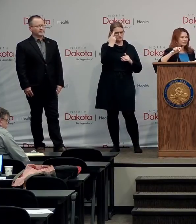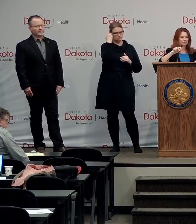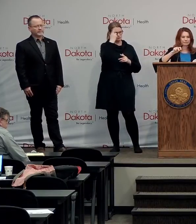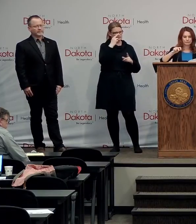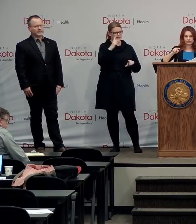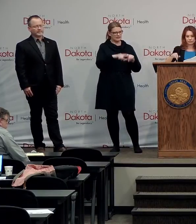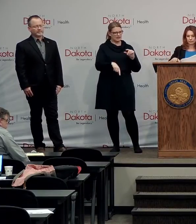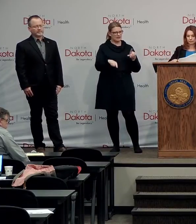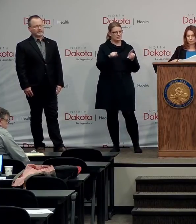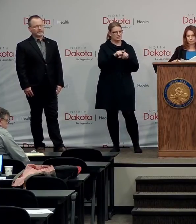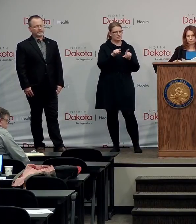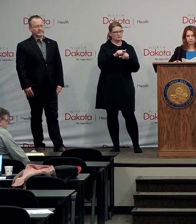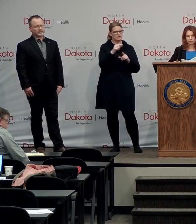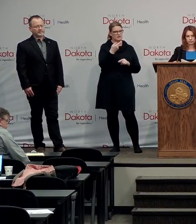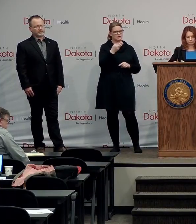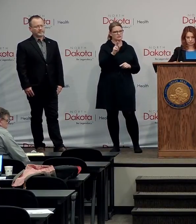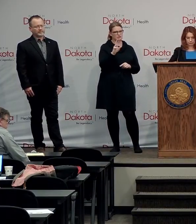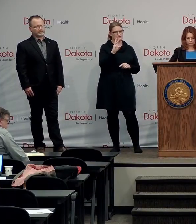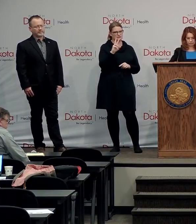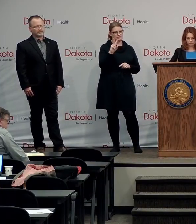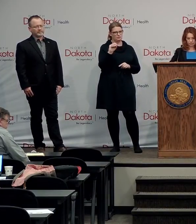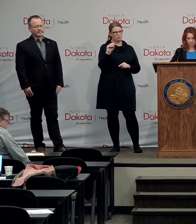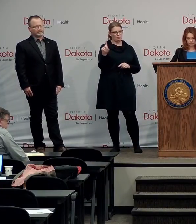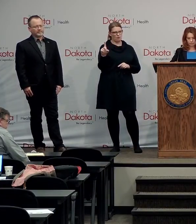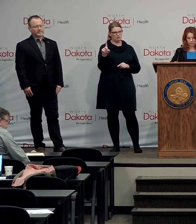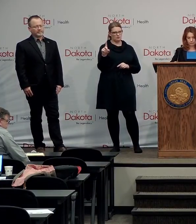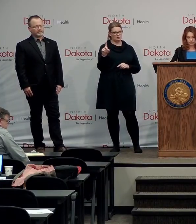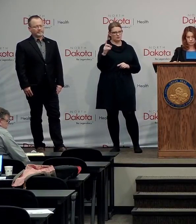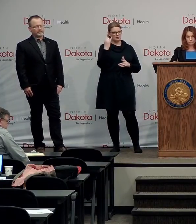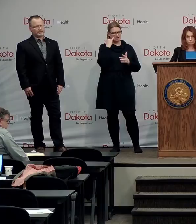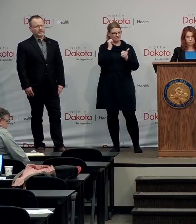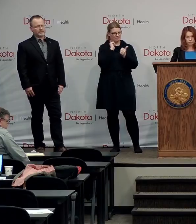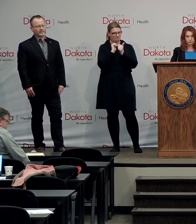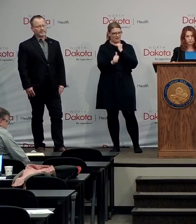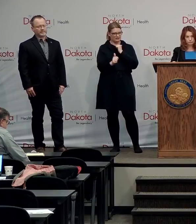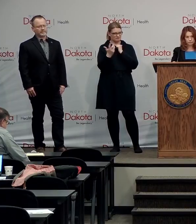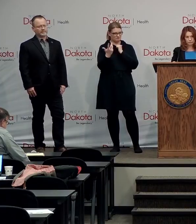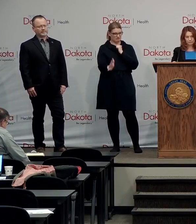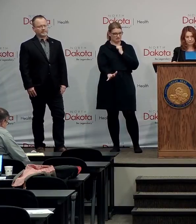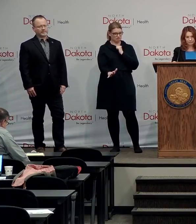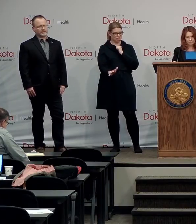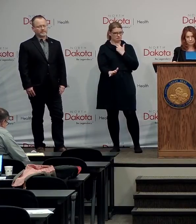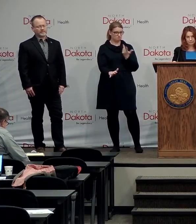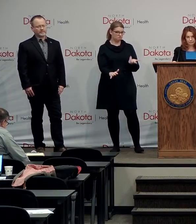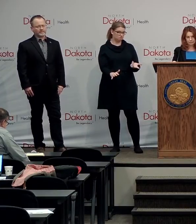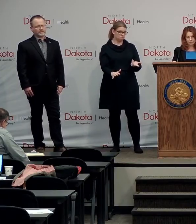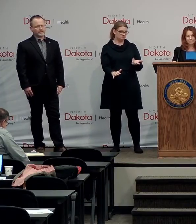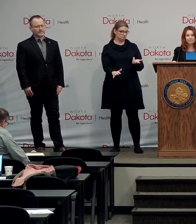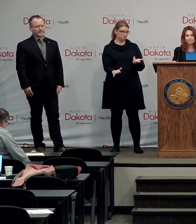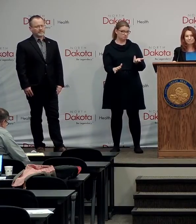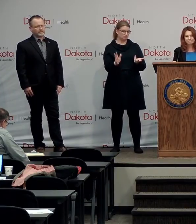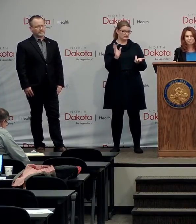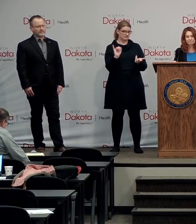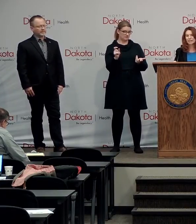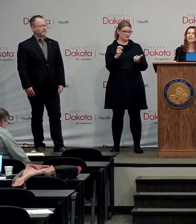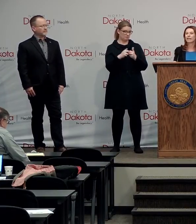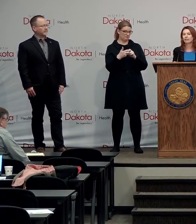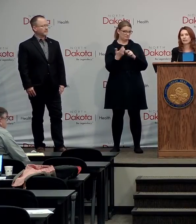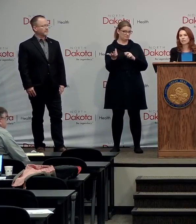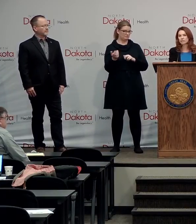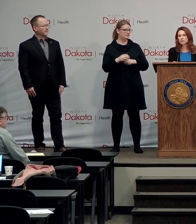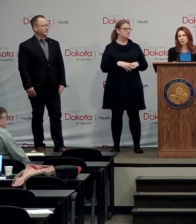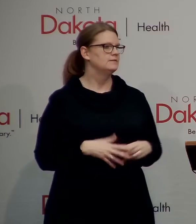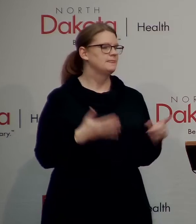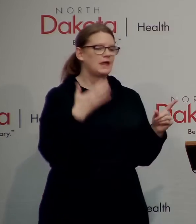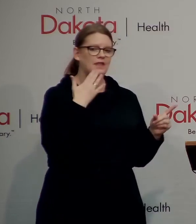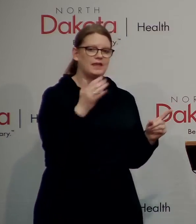referenced HR 6201. If that passes, does that fix this problem essentially?